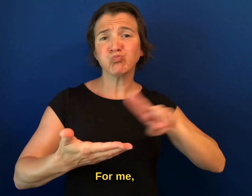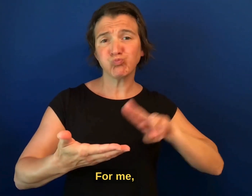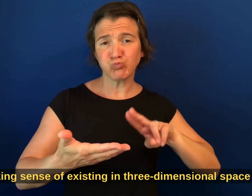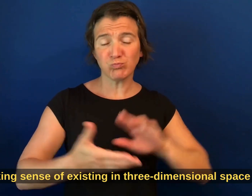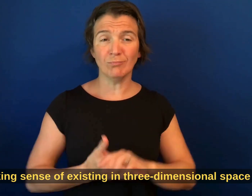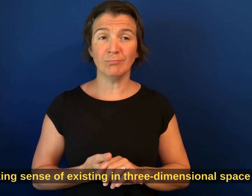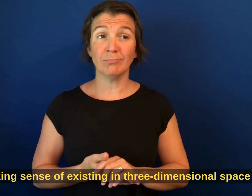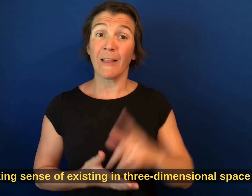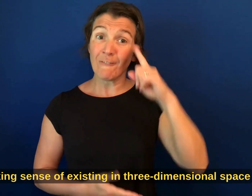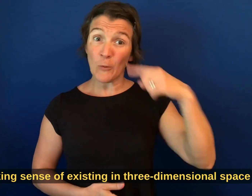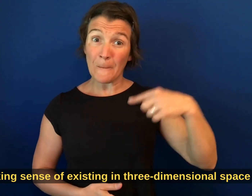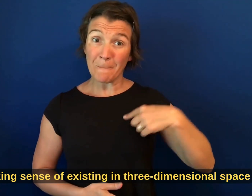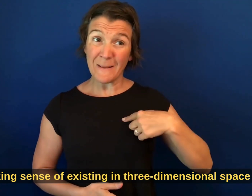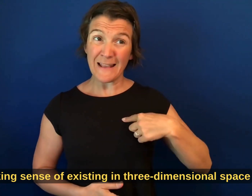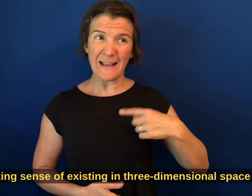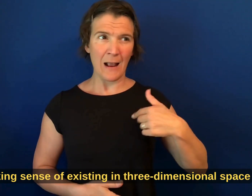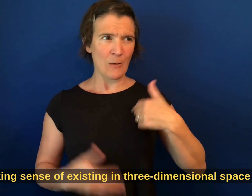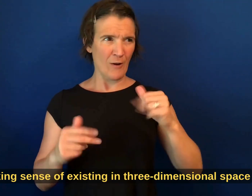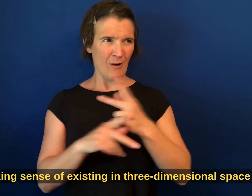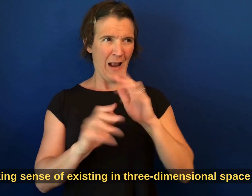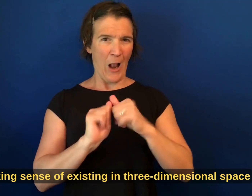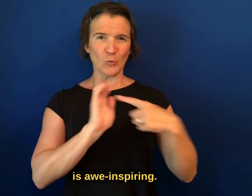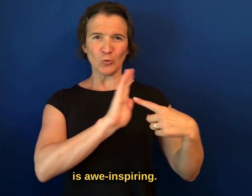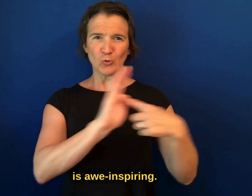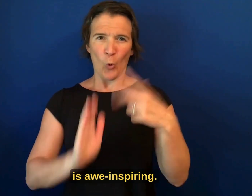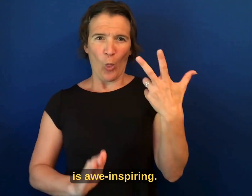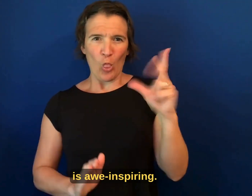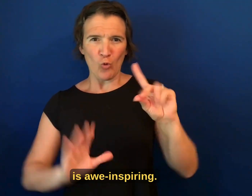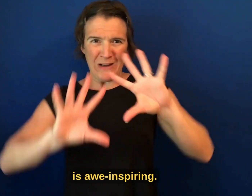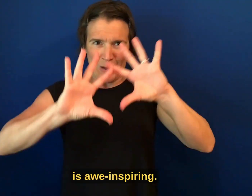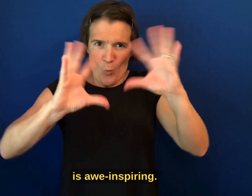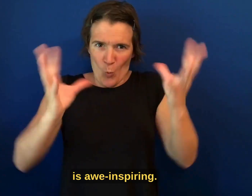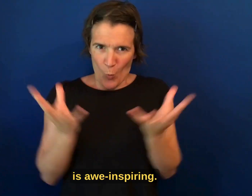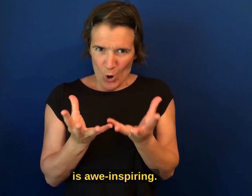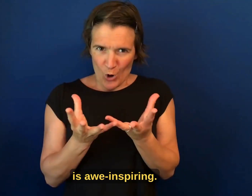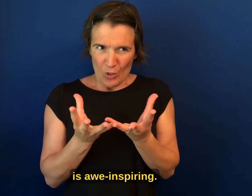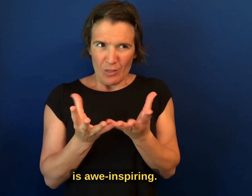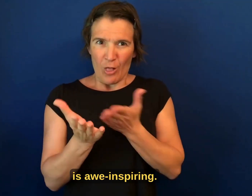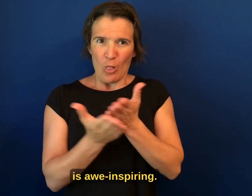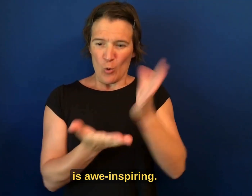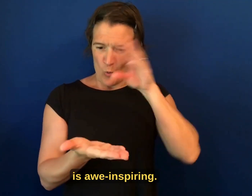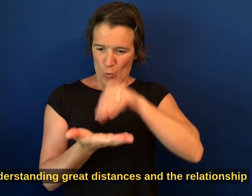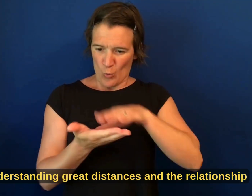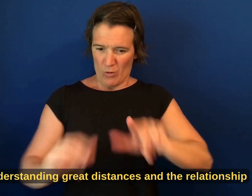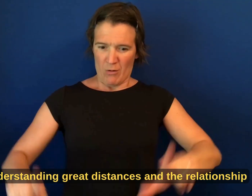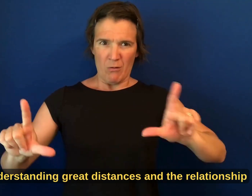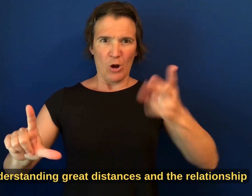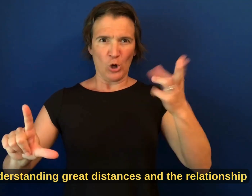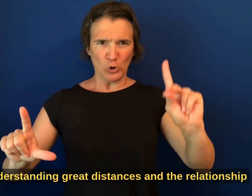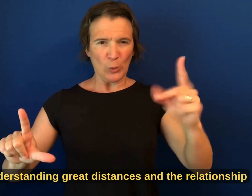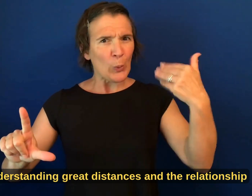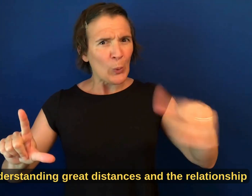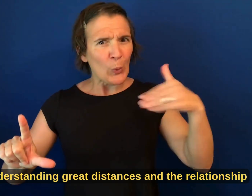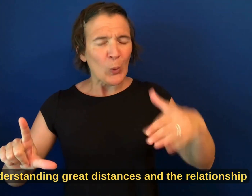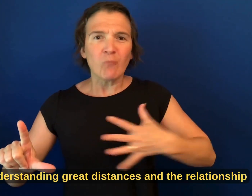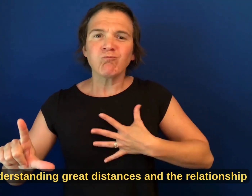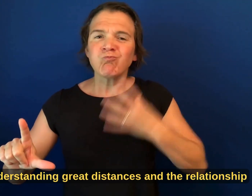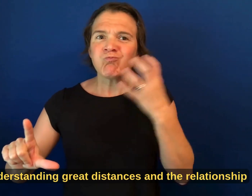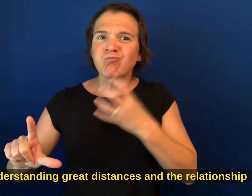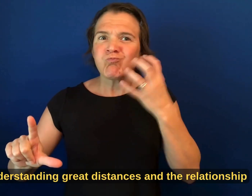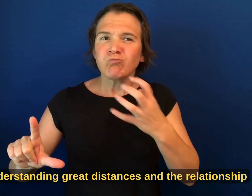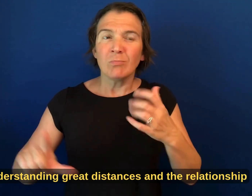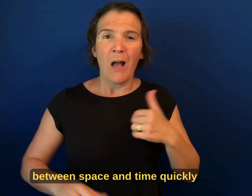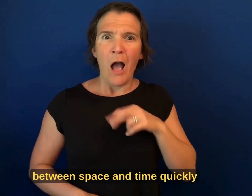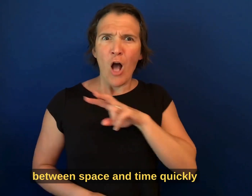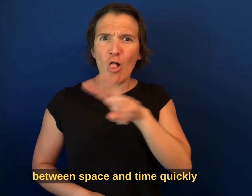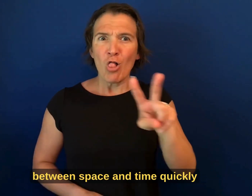For me, making sense of existing in three-dimensional space is awe-inspiring. Understanding great distances